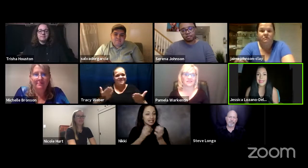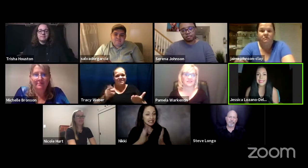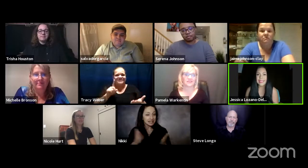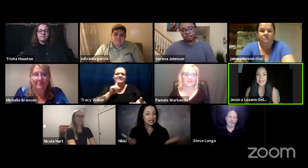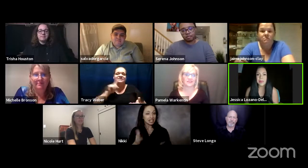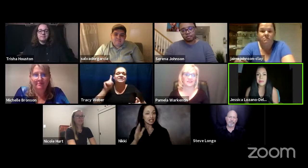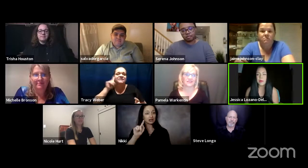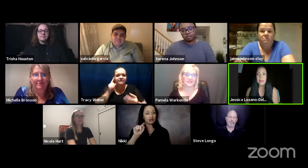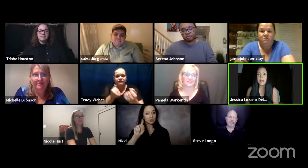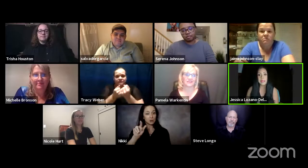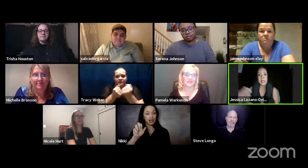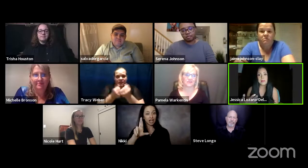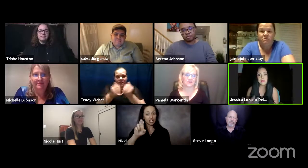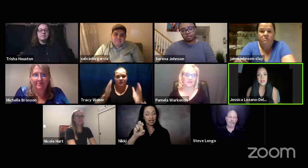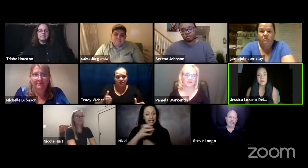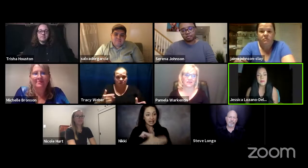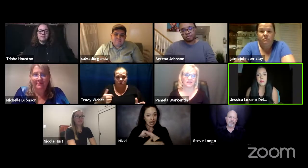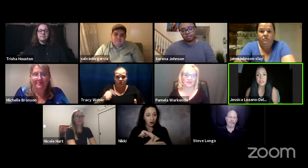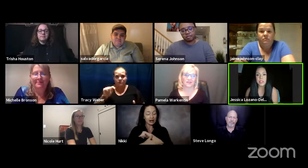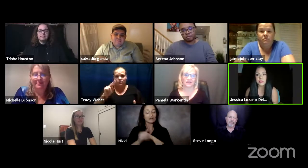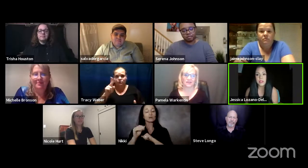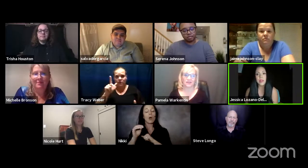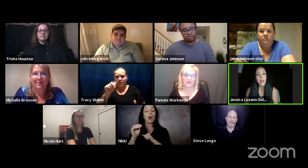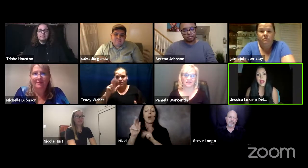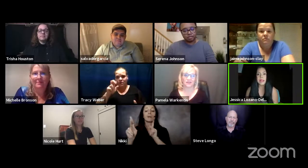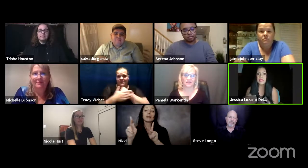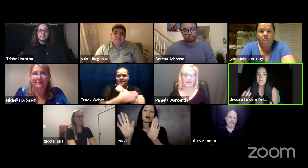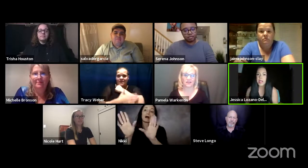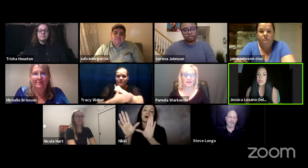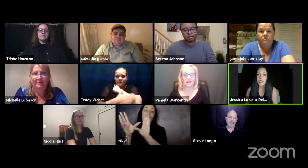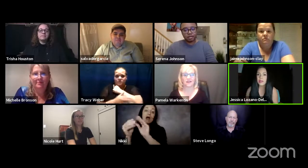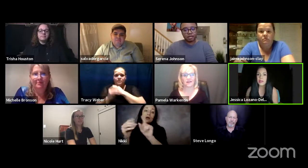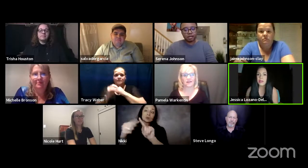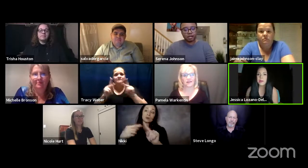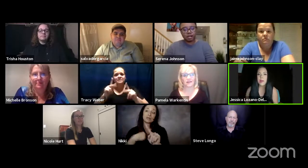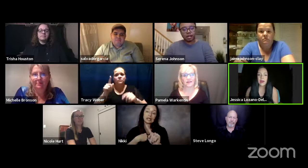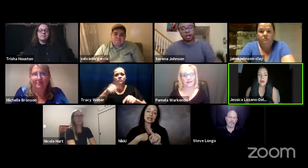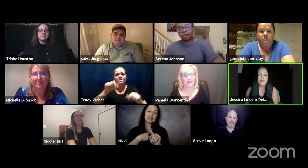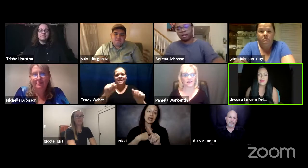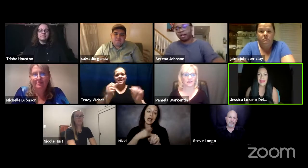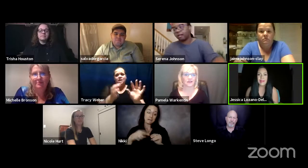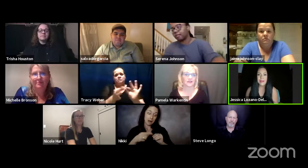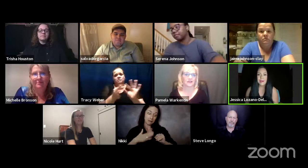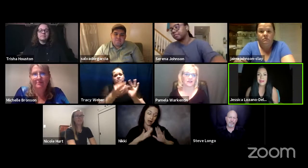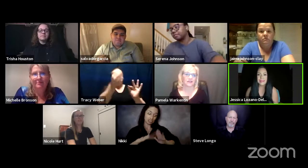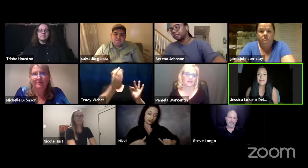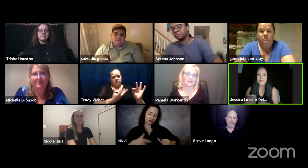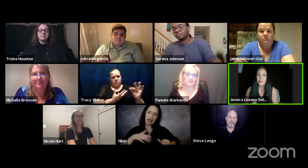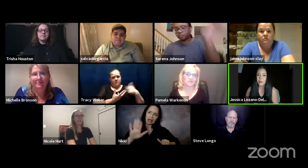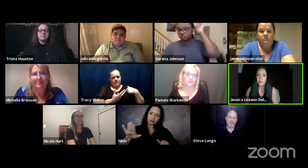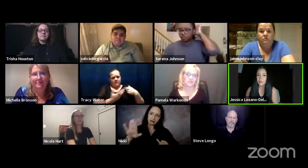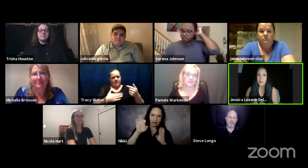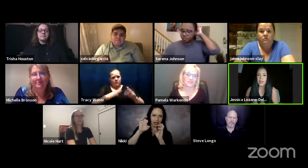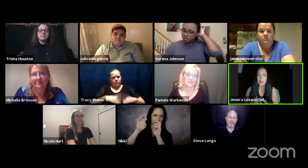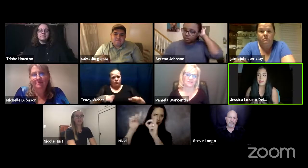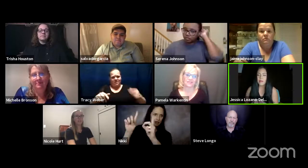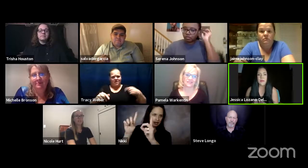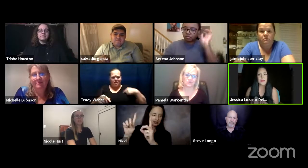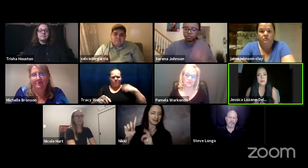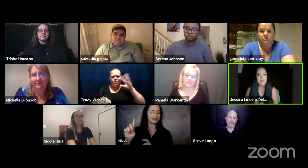I see people and they say something to me about my children, I like to educate them. I was at first very